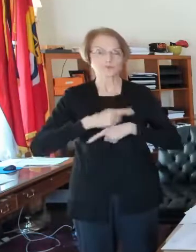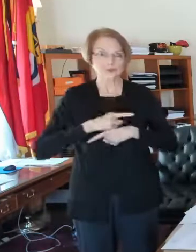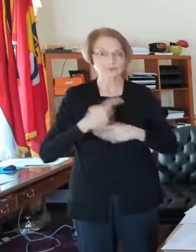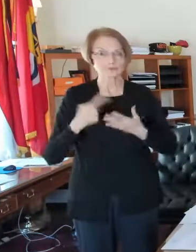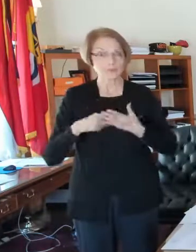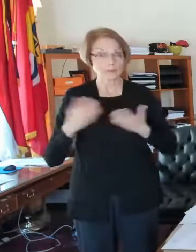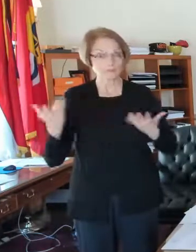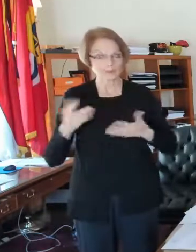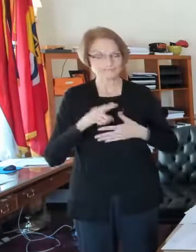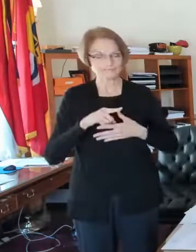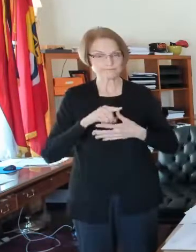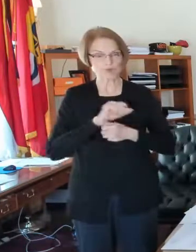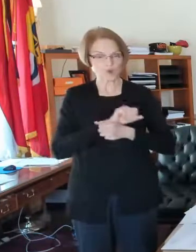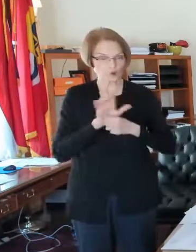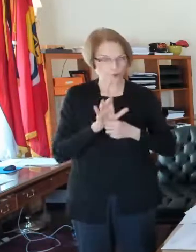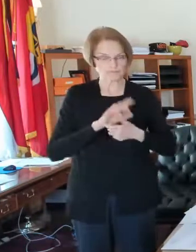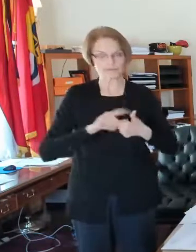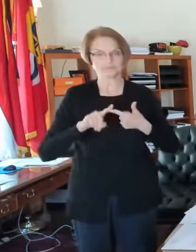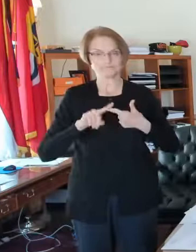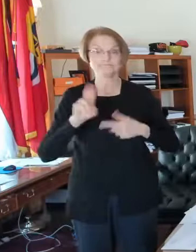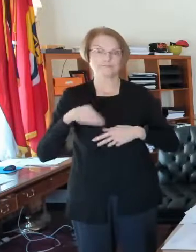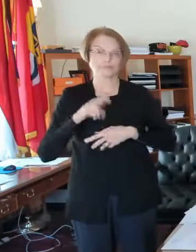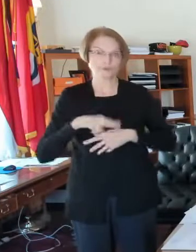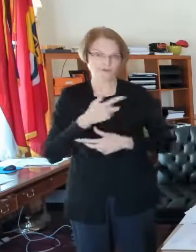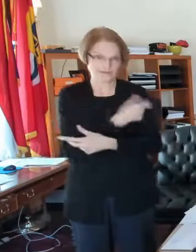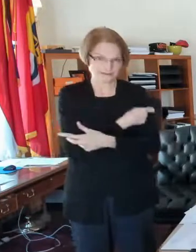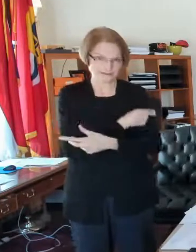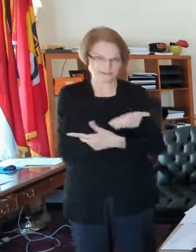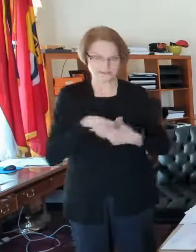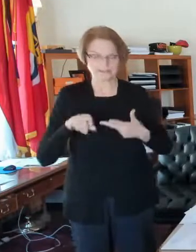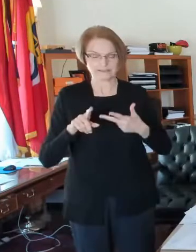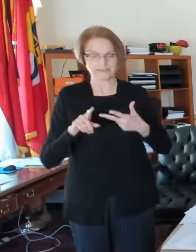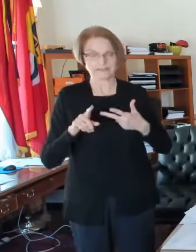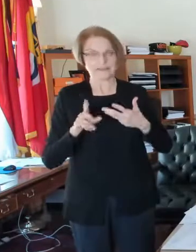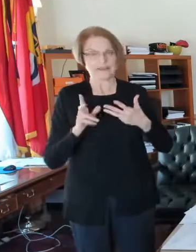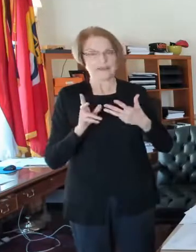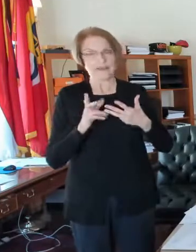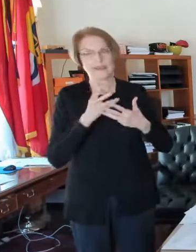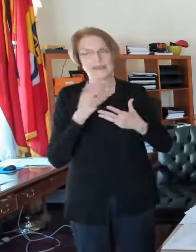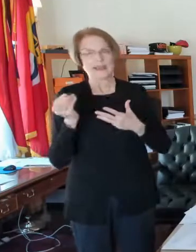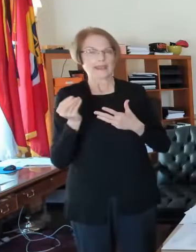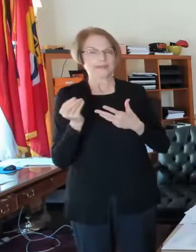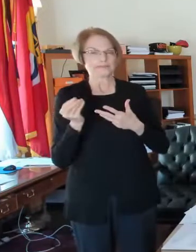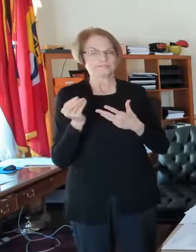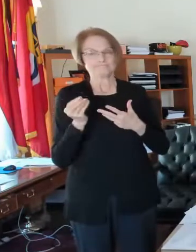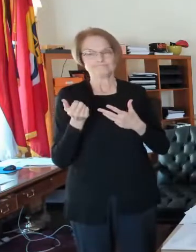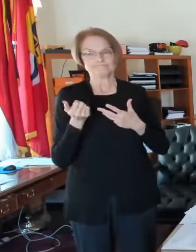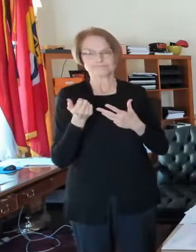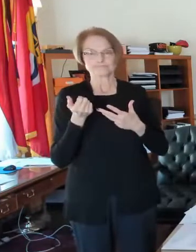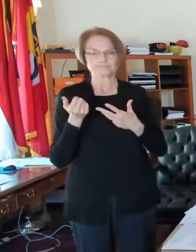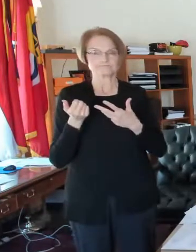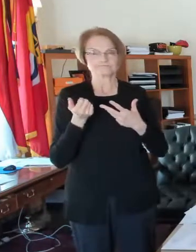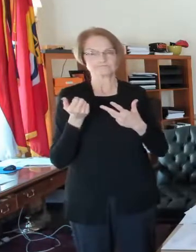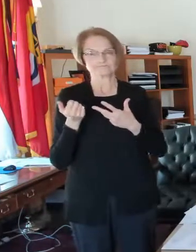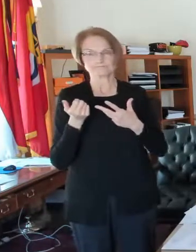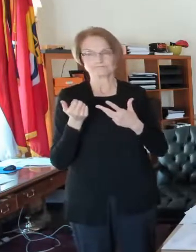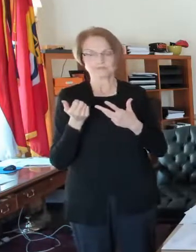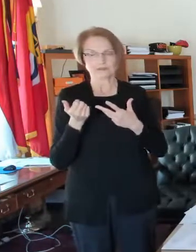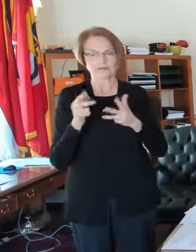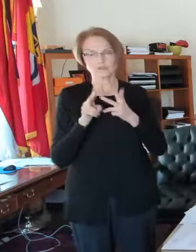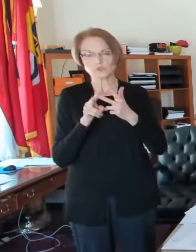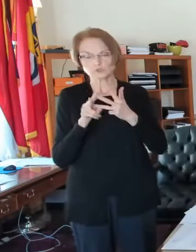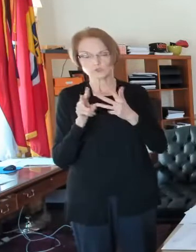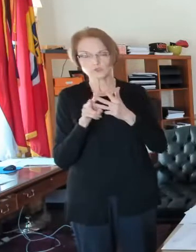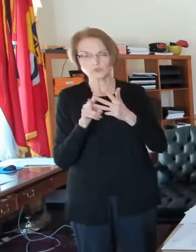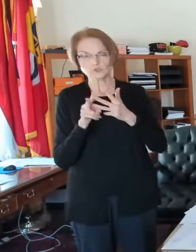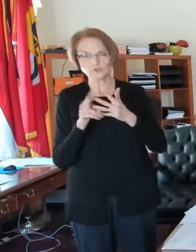vaccine. I'm going to talk about a couple of things that are going on in terms of new projects and